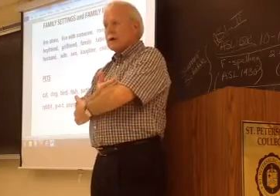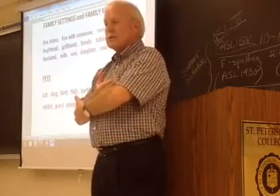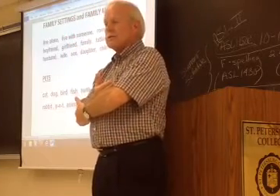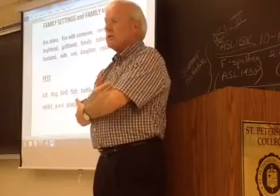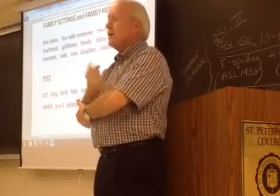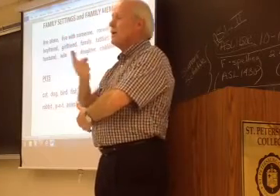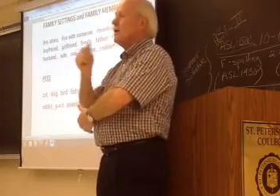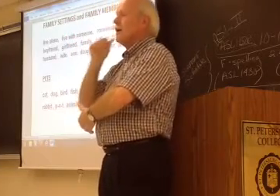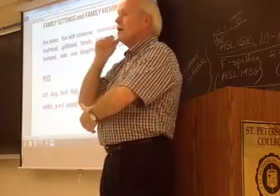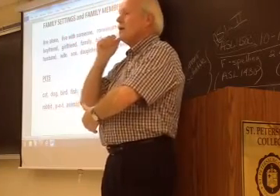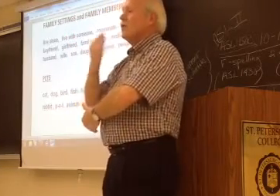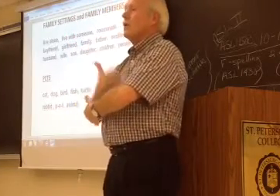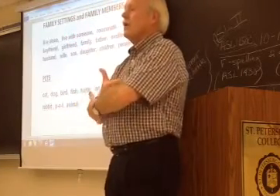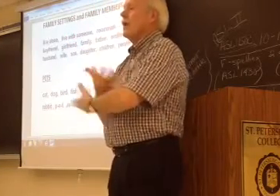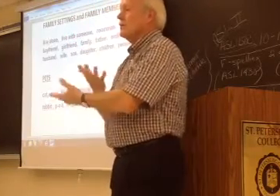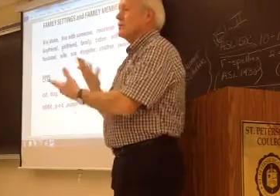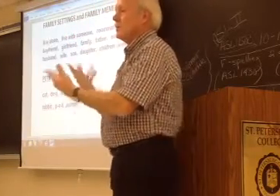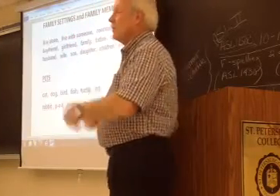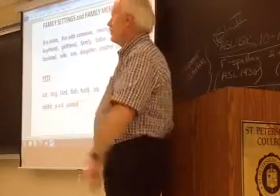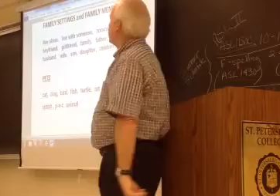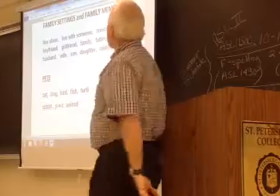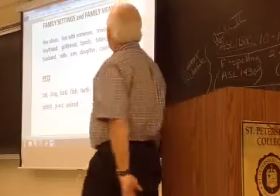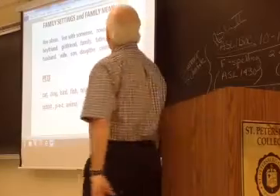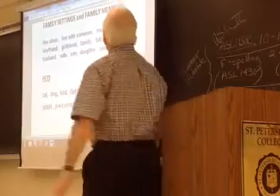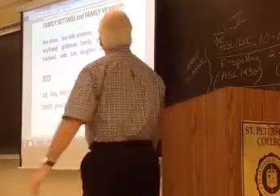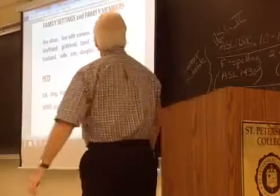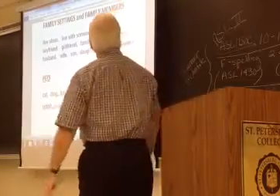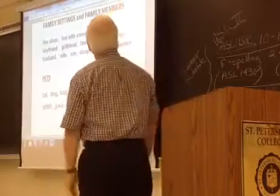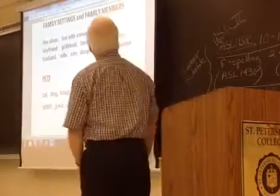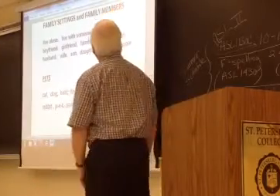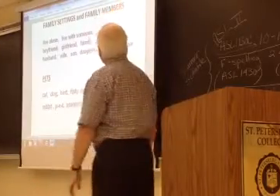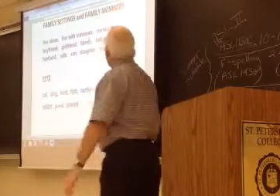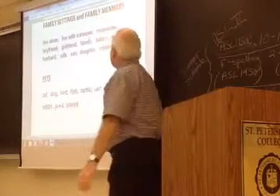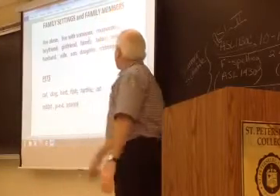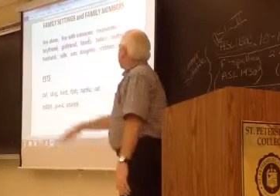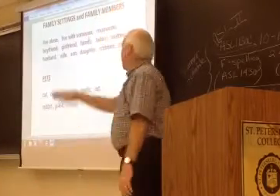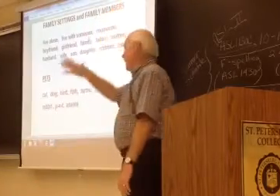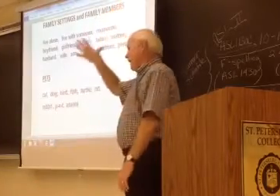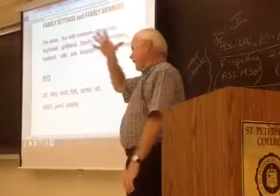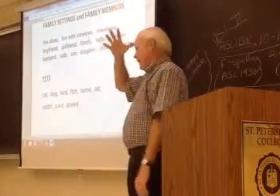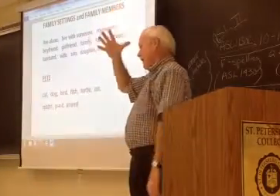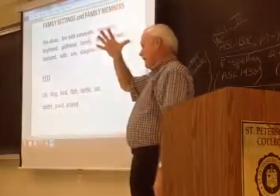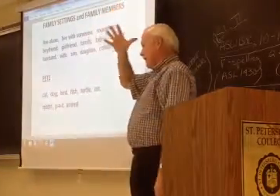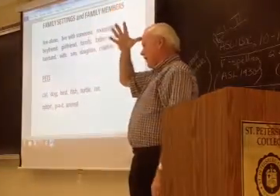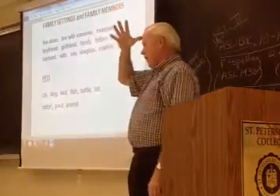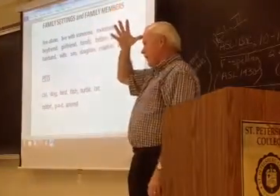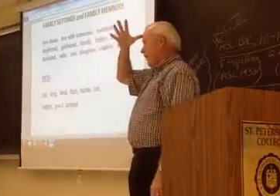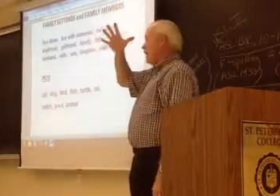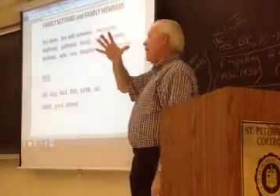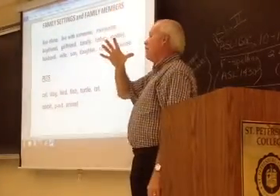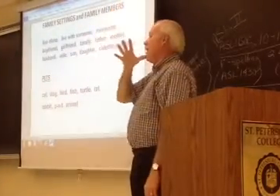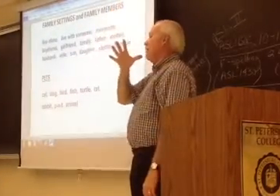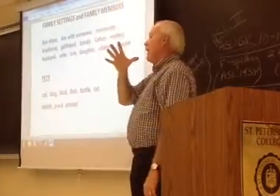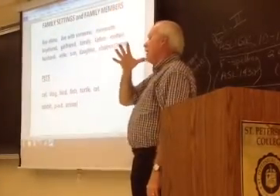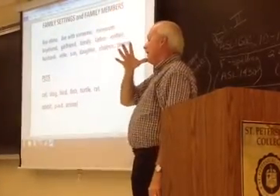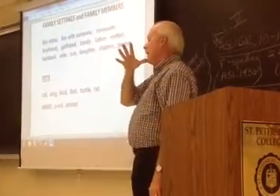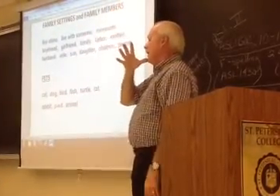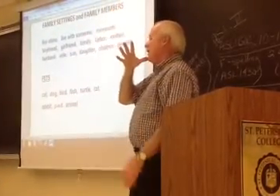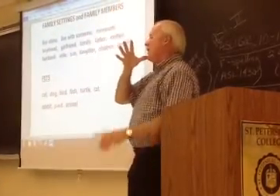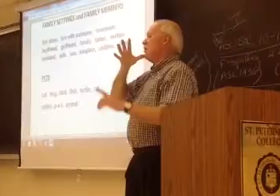sons. Or what did I actually say? Okay, let's see. We got dad, No boy, no girl. mama. There's